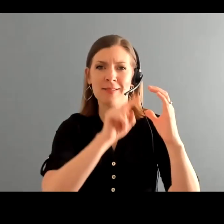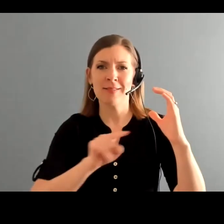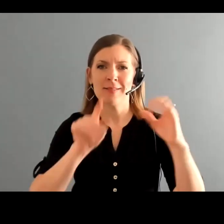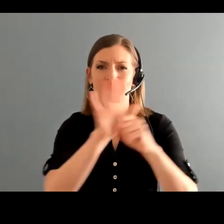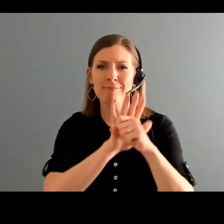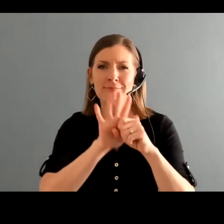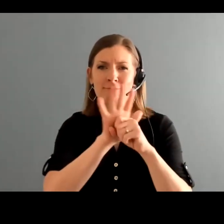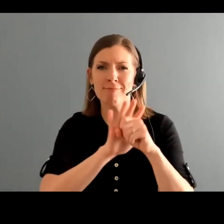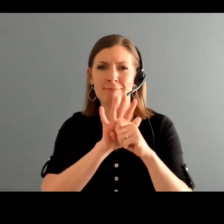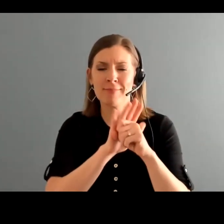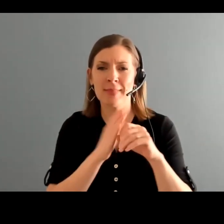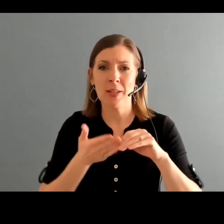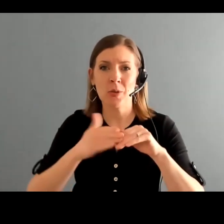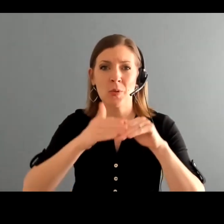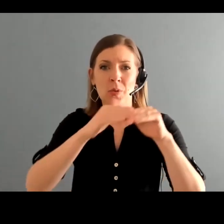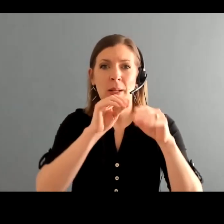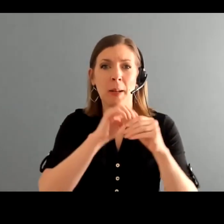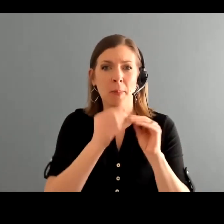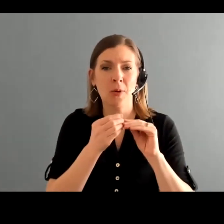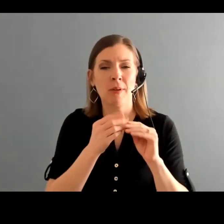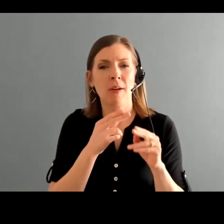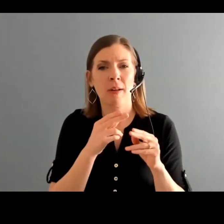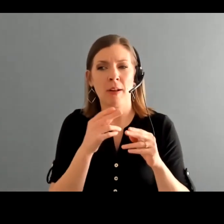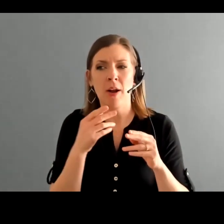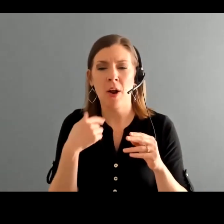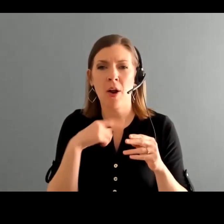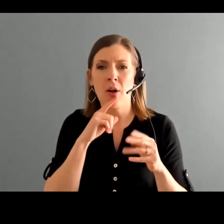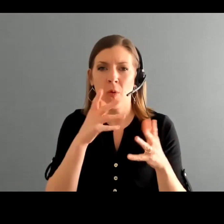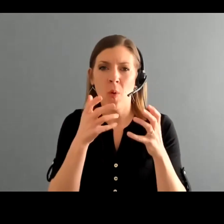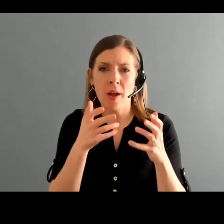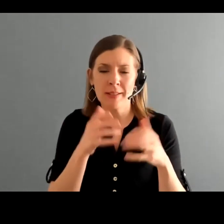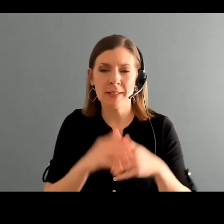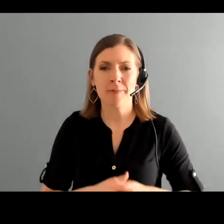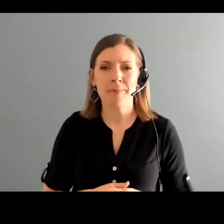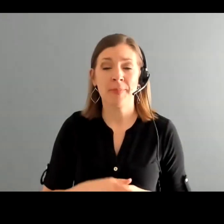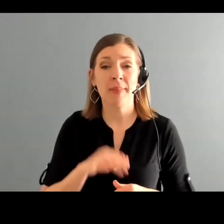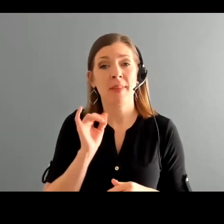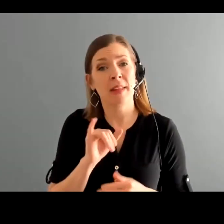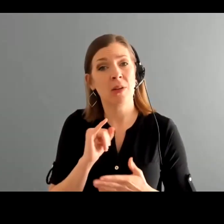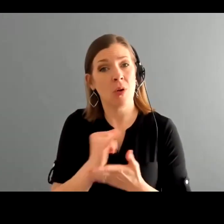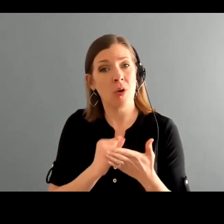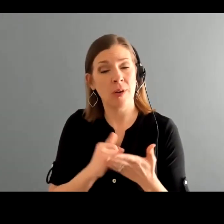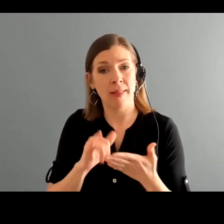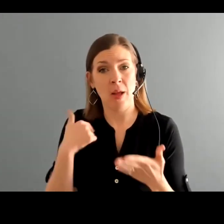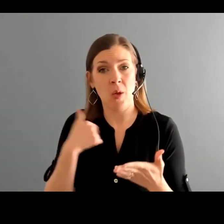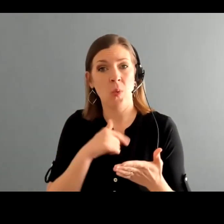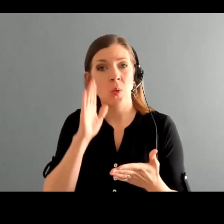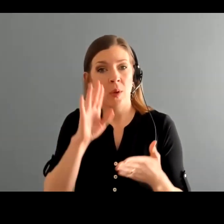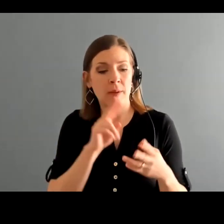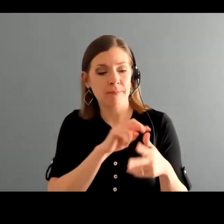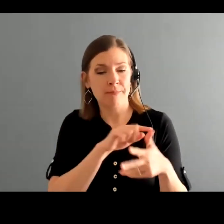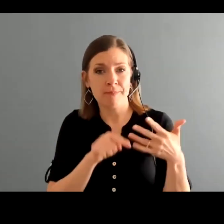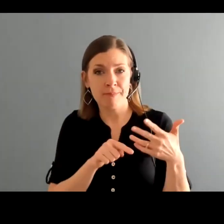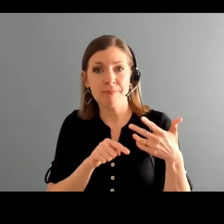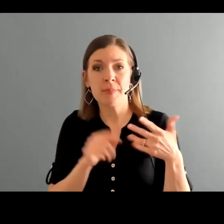that increasing numbers of scholars, I think, are calling for. These artists that we're going to be looking at in these three